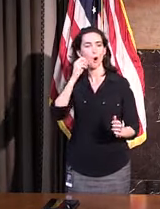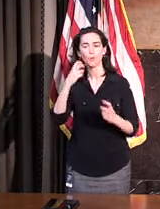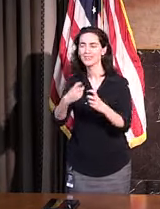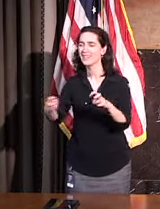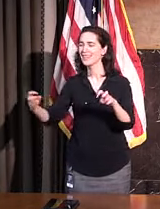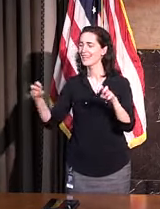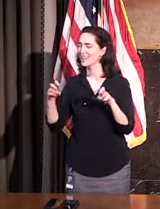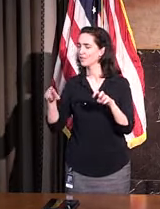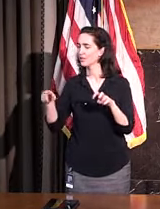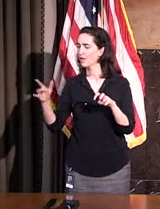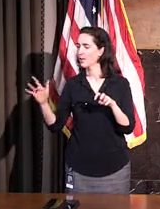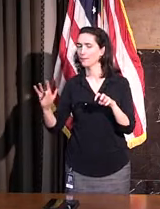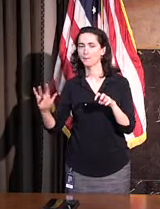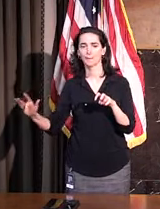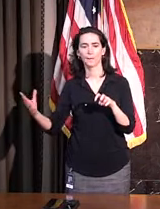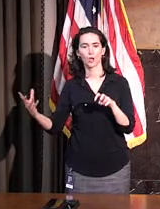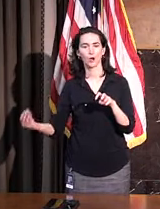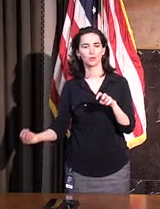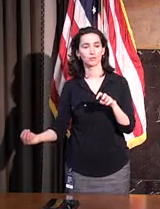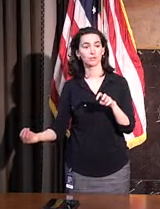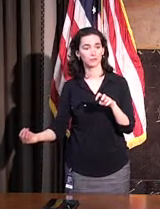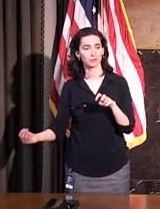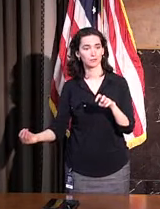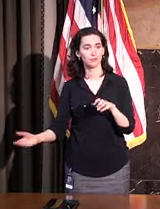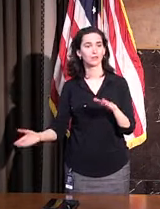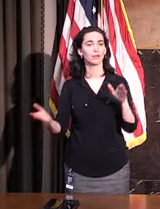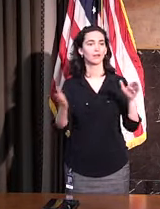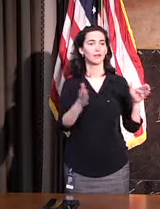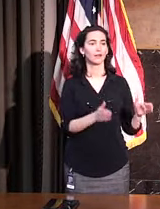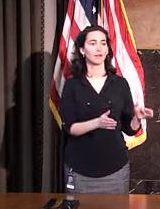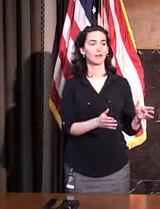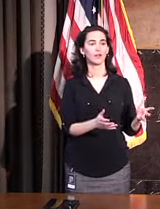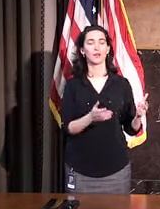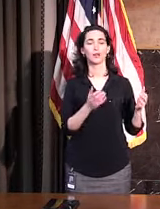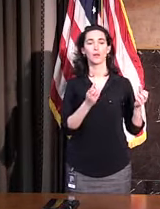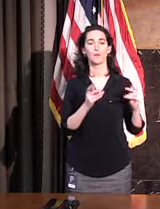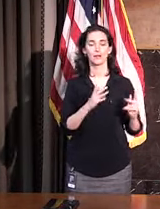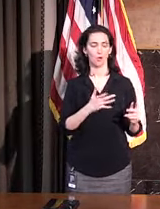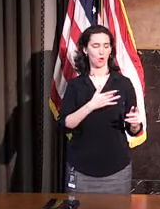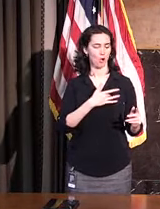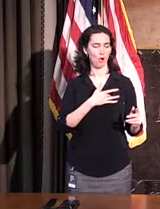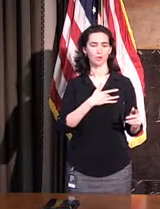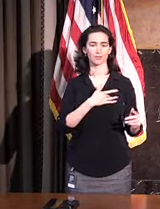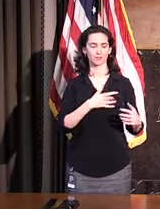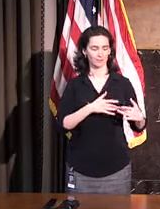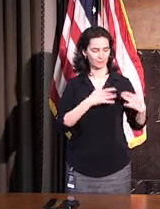somewhere, and also an empty place in many people's hearts.